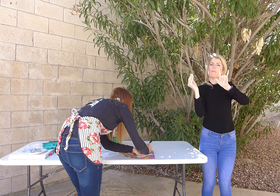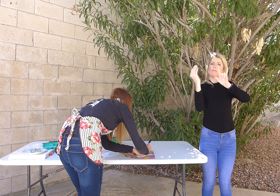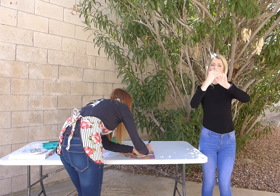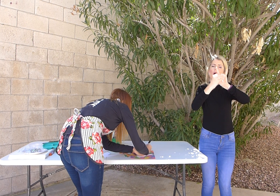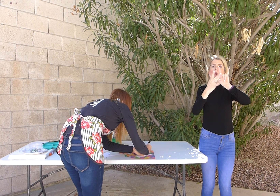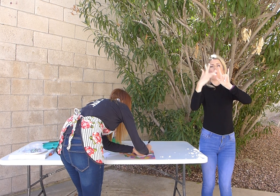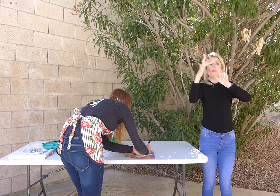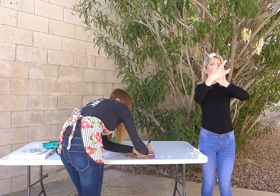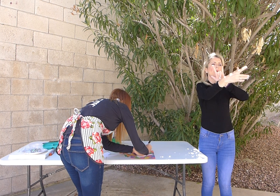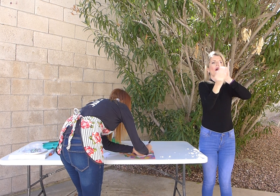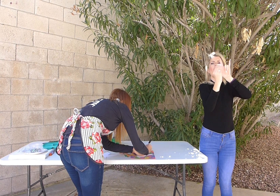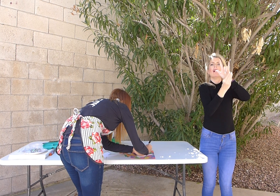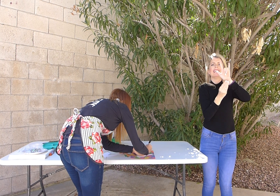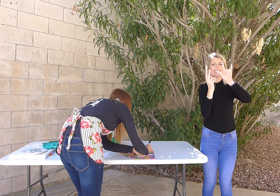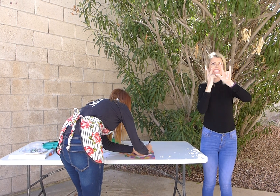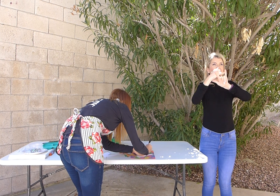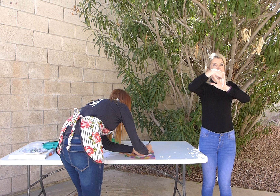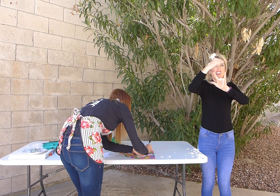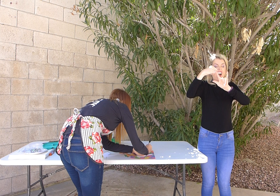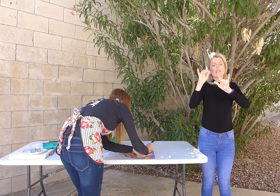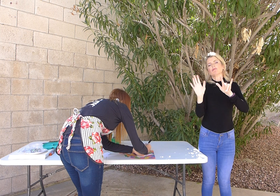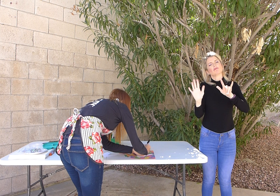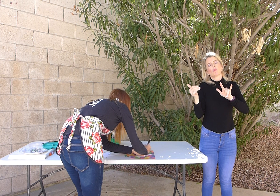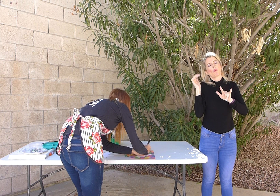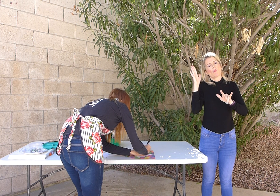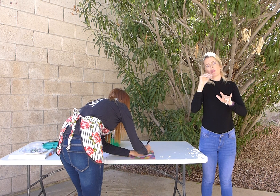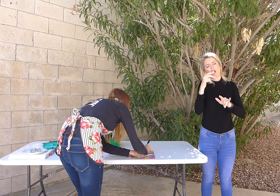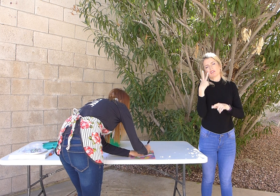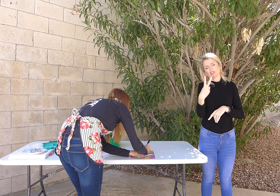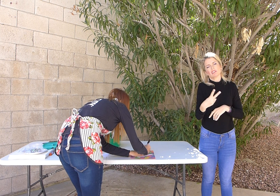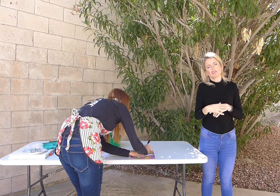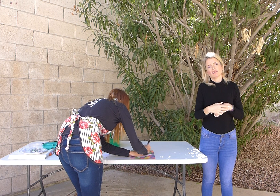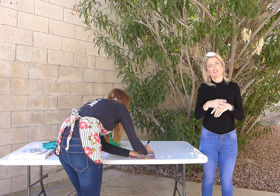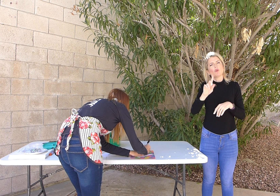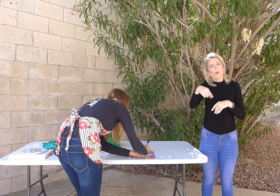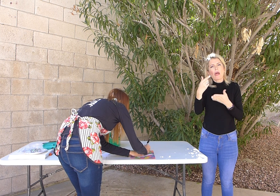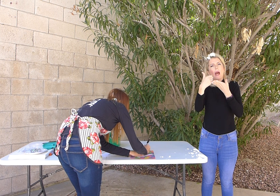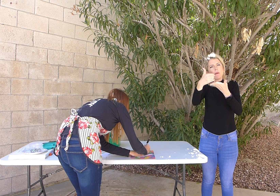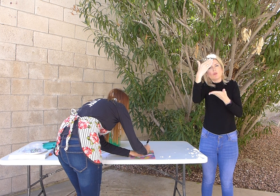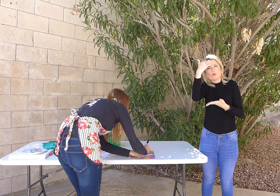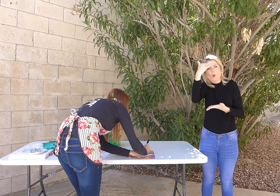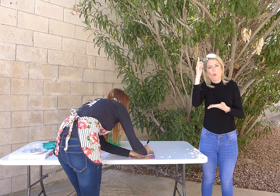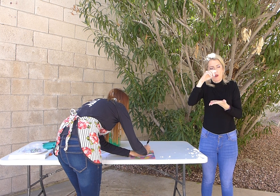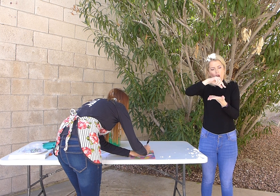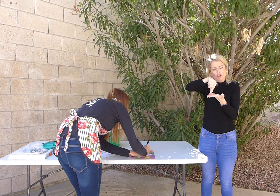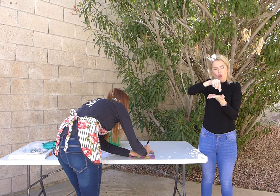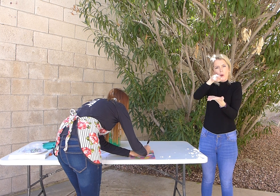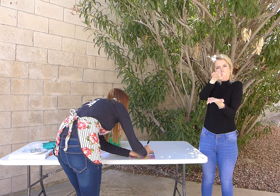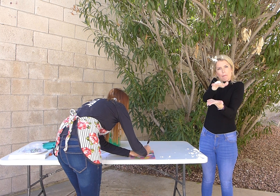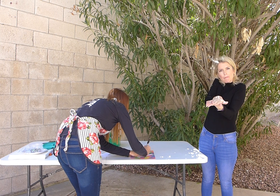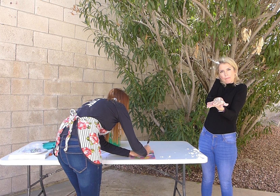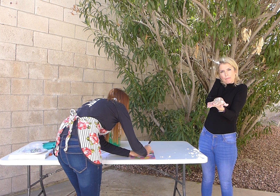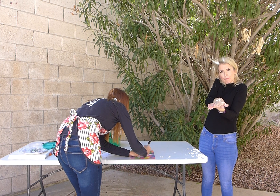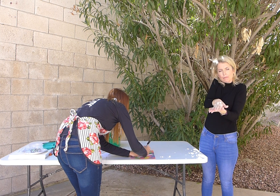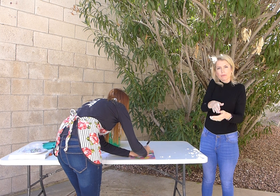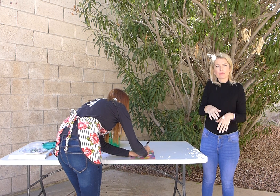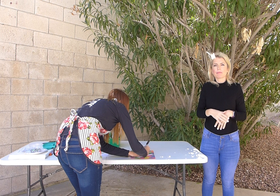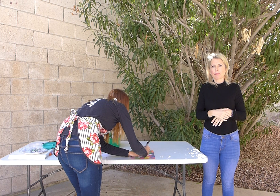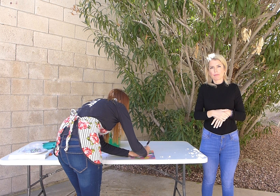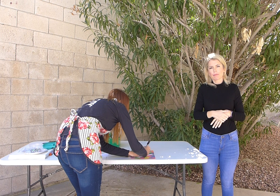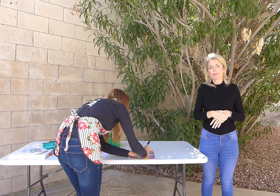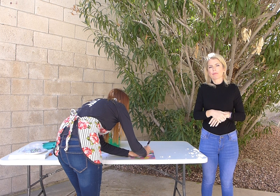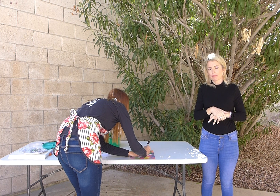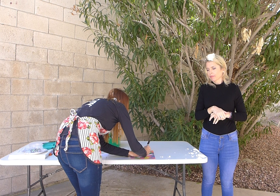these lines at all. It's just for you for when you glue, so you know where to go for your